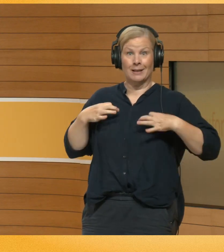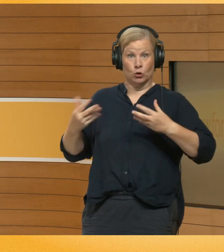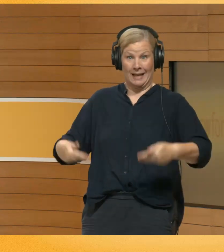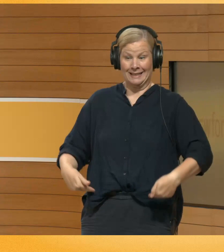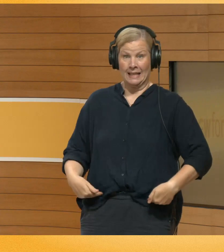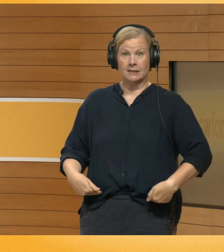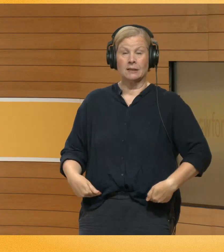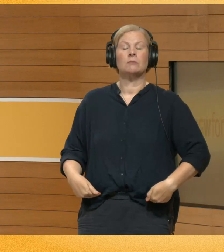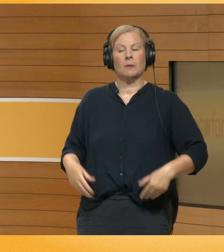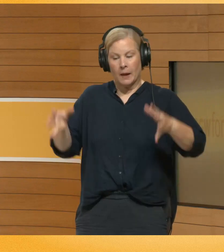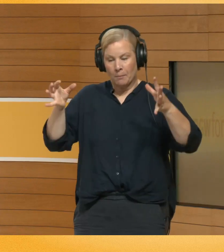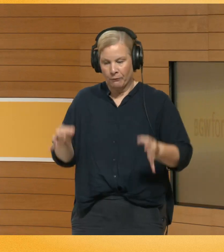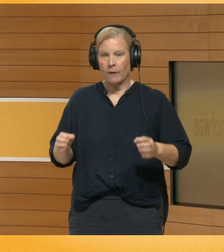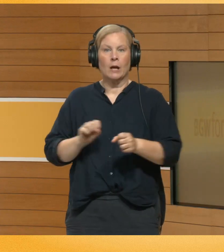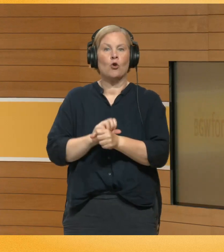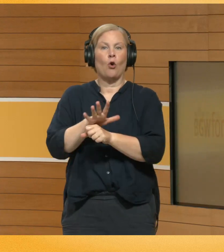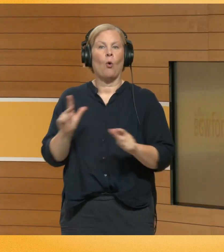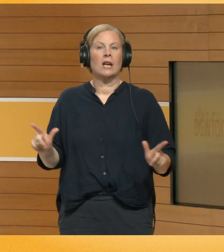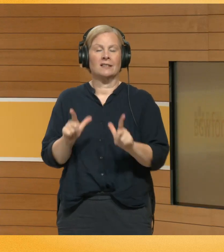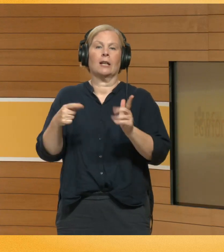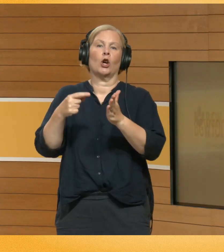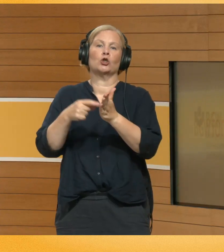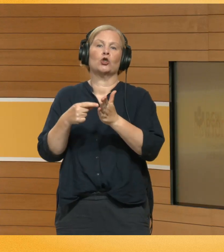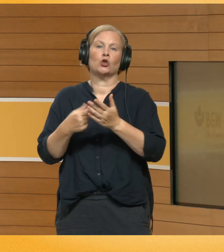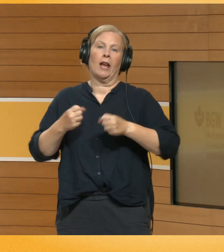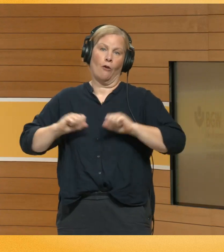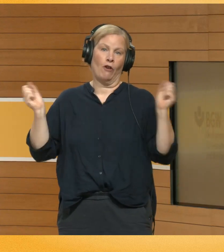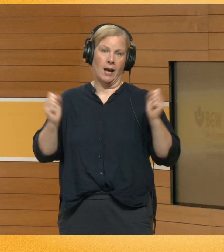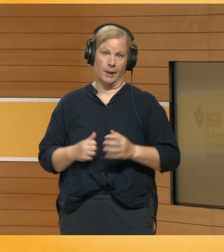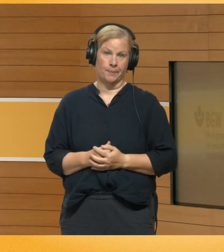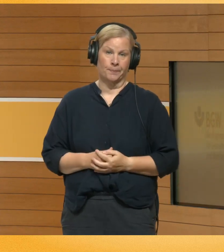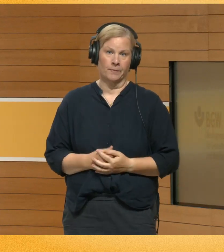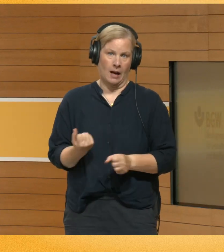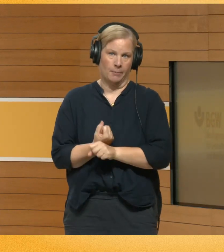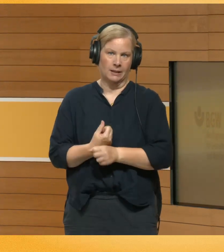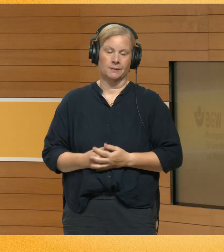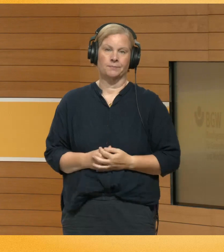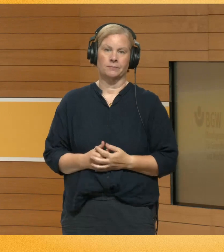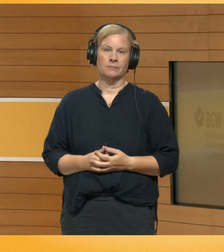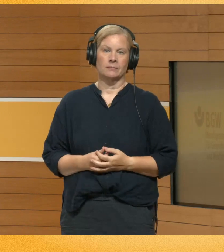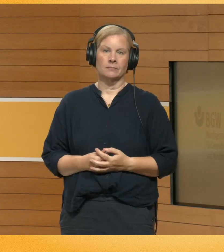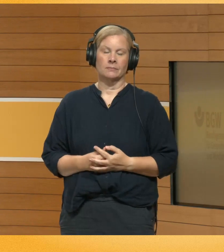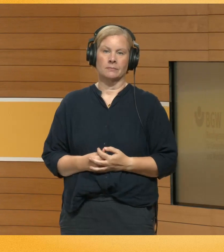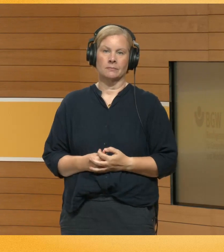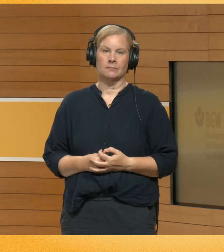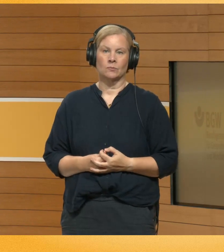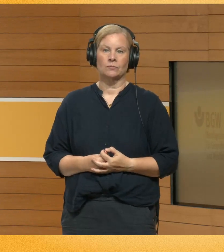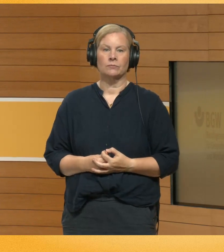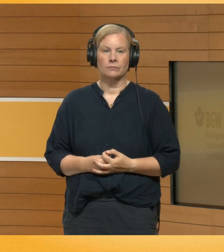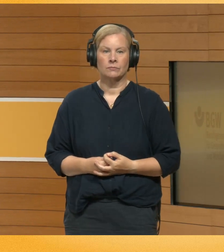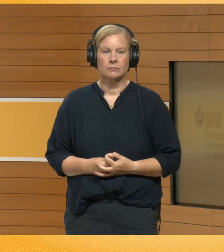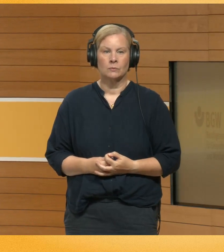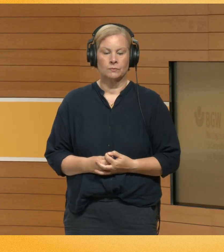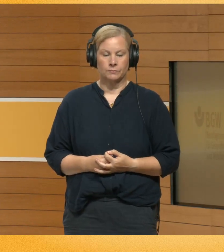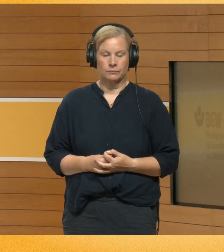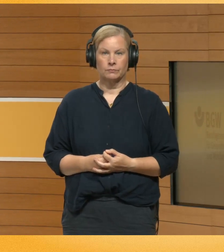highly adaptive healthcare community that in the country, particularly with the community health